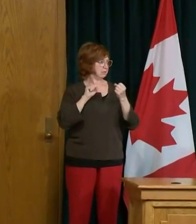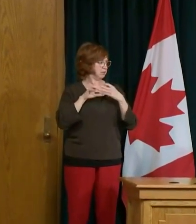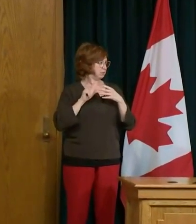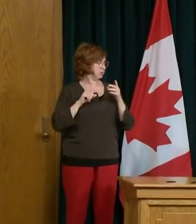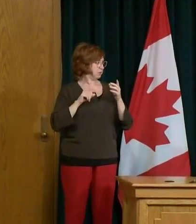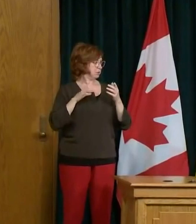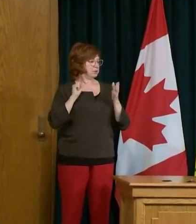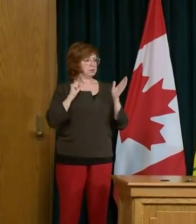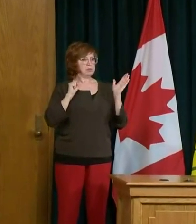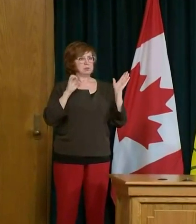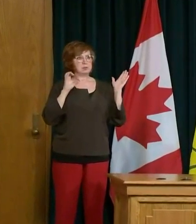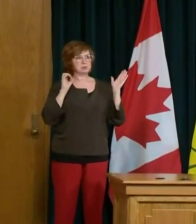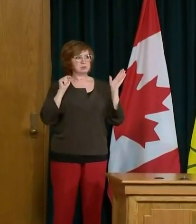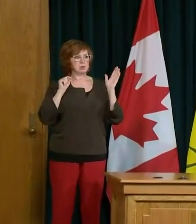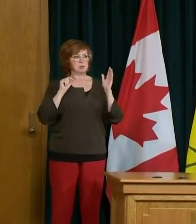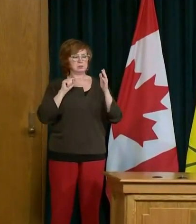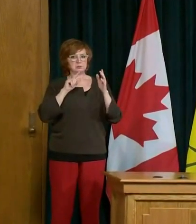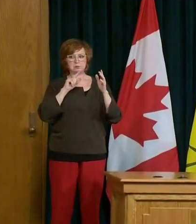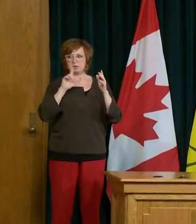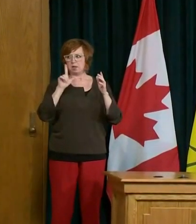might have a comment on this.